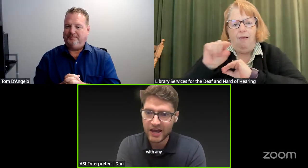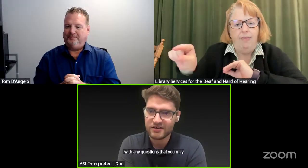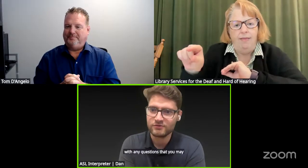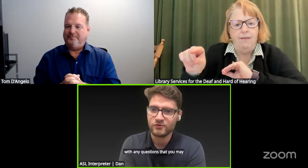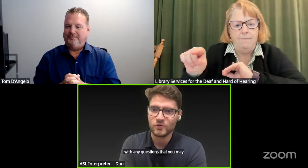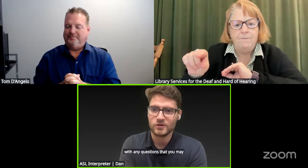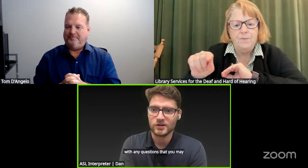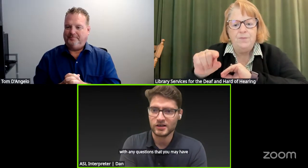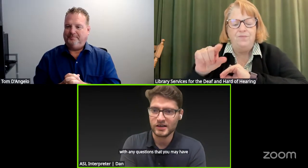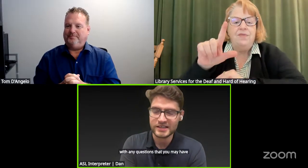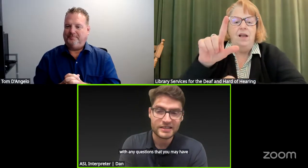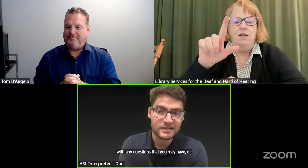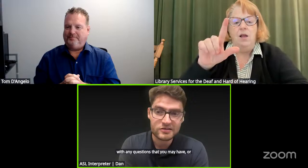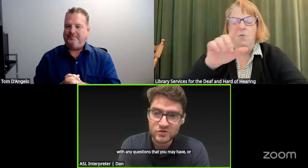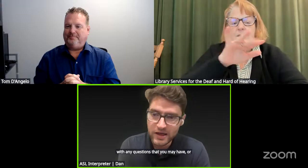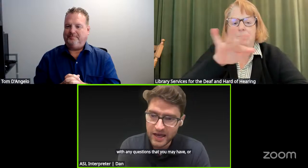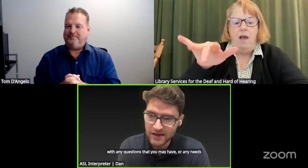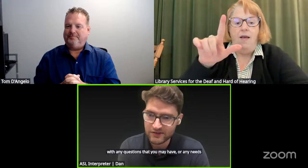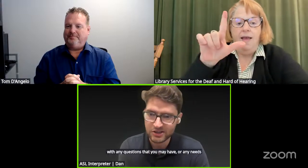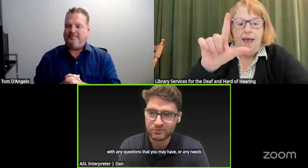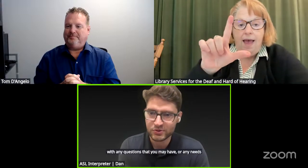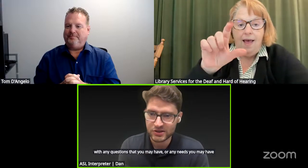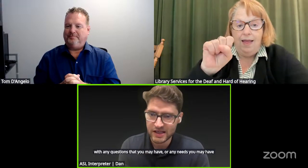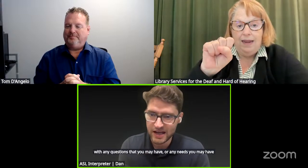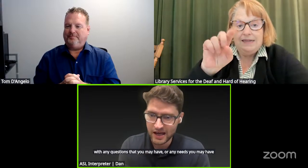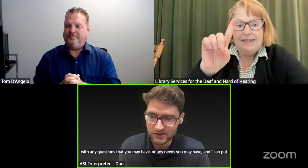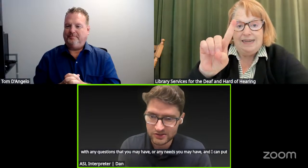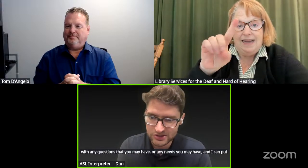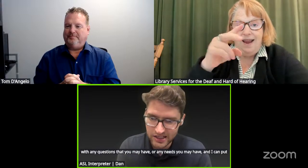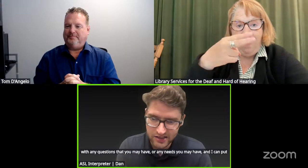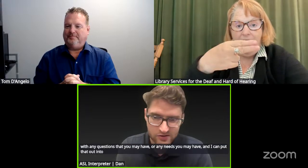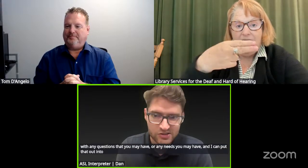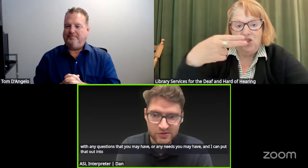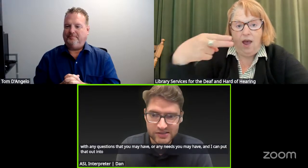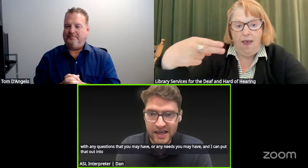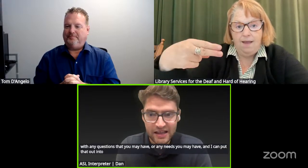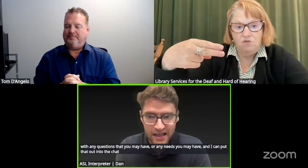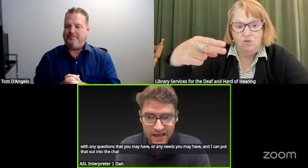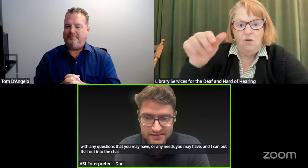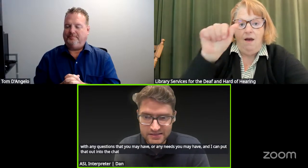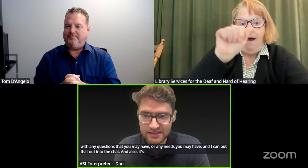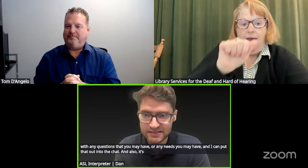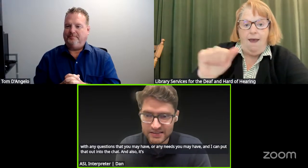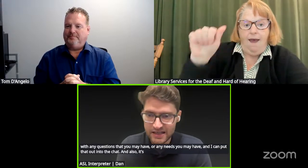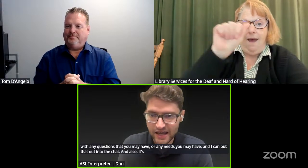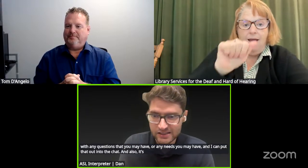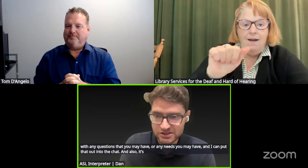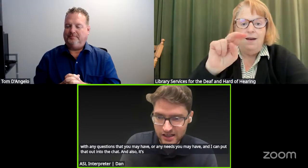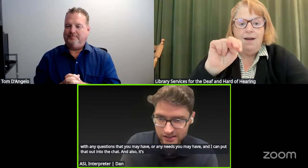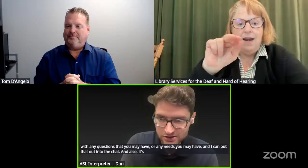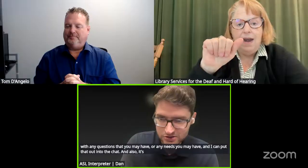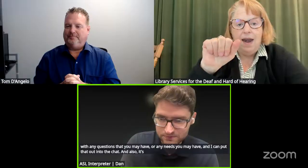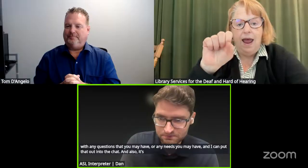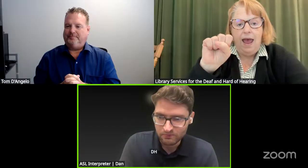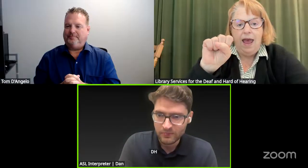you may have or any needs you may have, and I can put that out into the chat. And also, it's